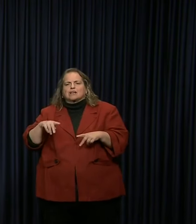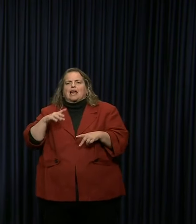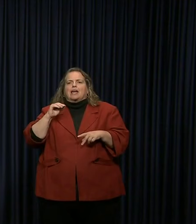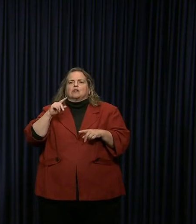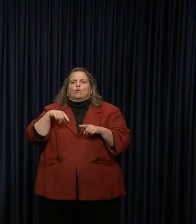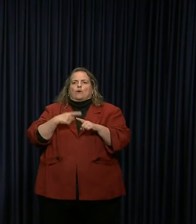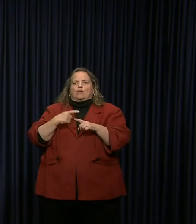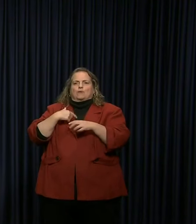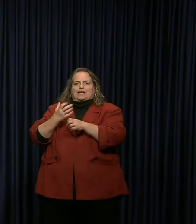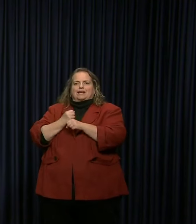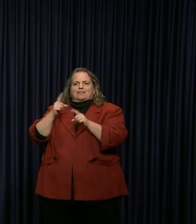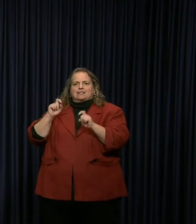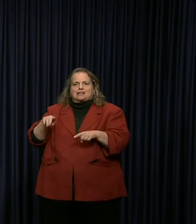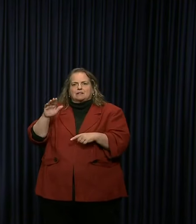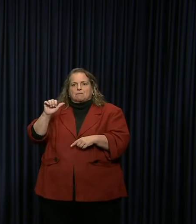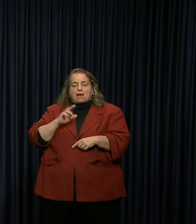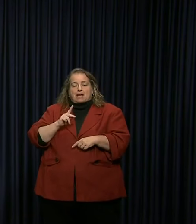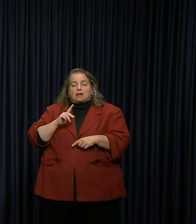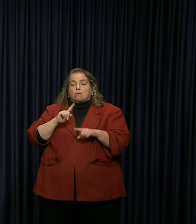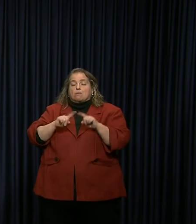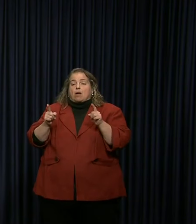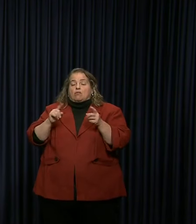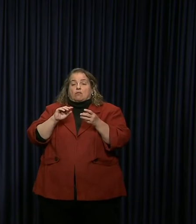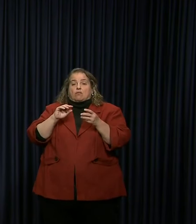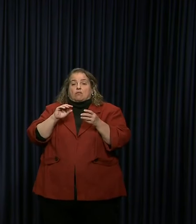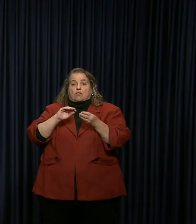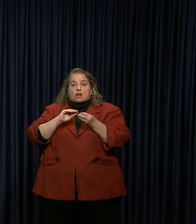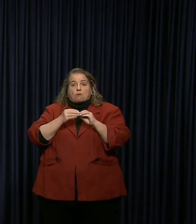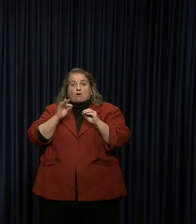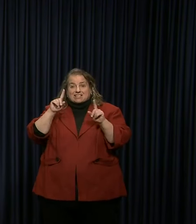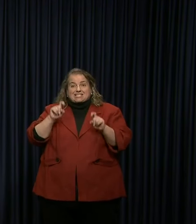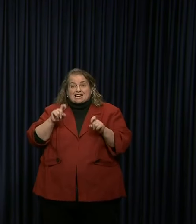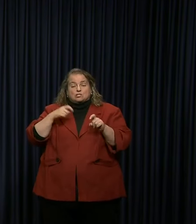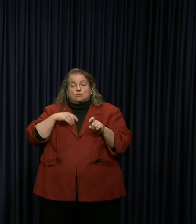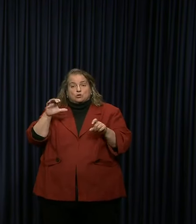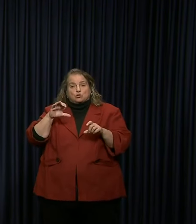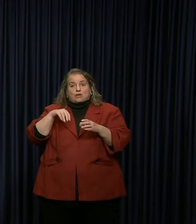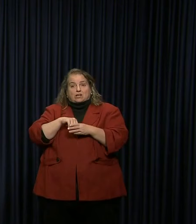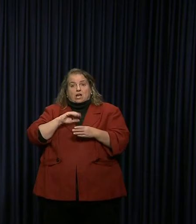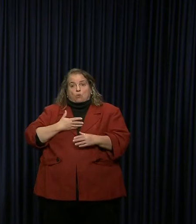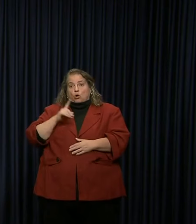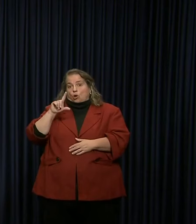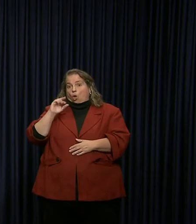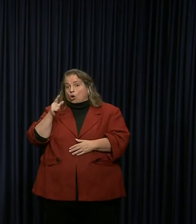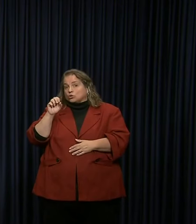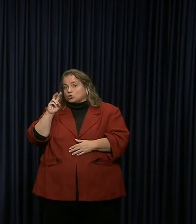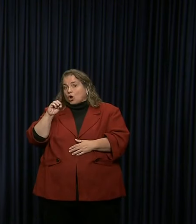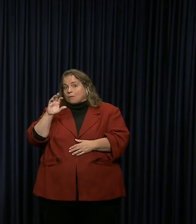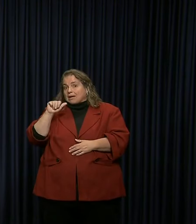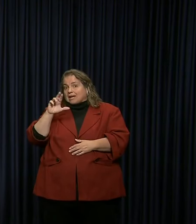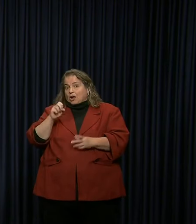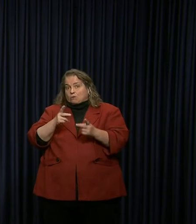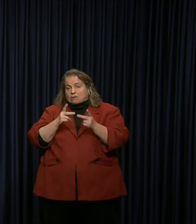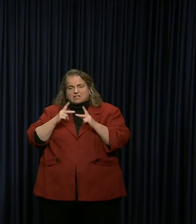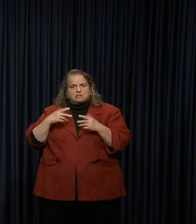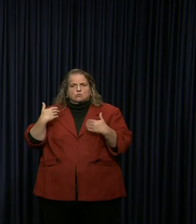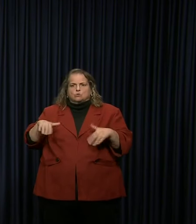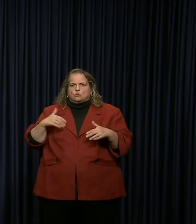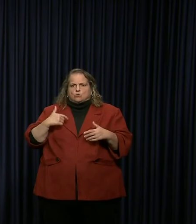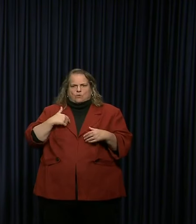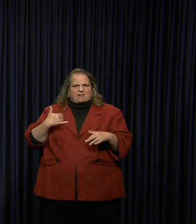will say that the amount of tests being run in our long-term care facilities has increased dramatically. The amount of resources being